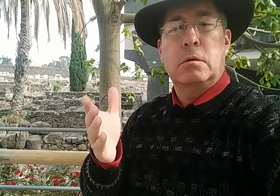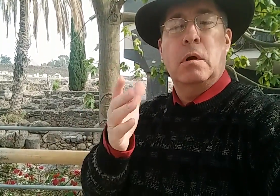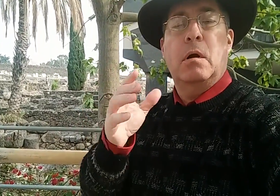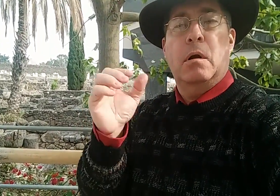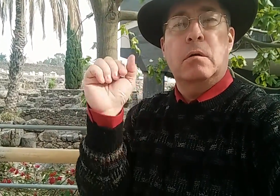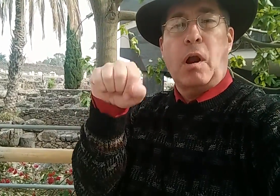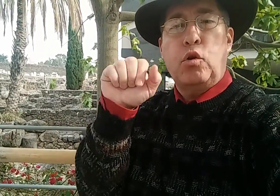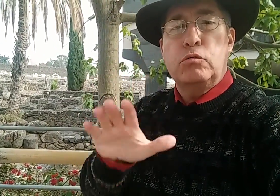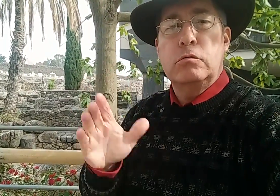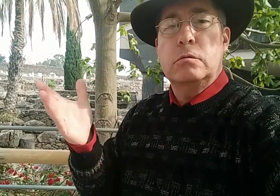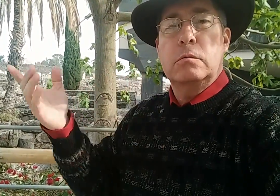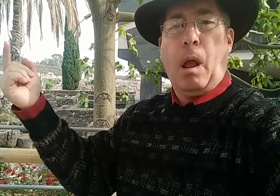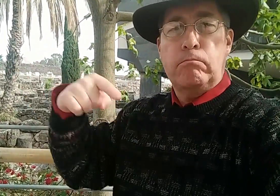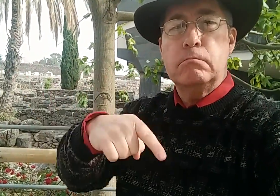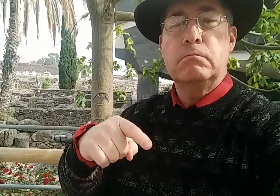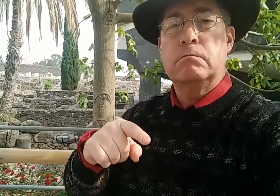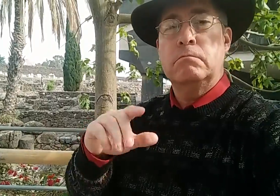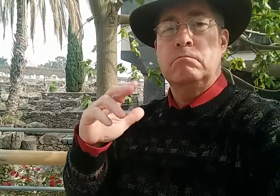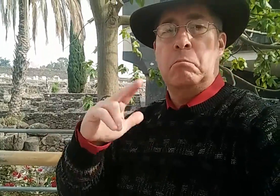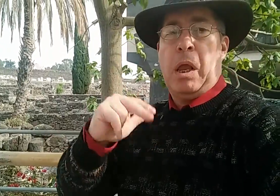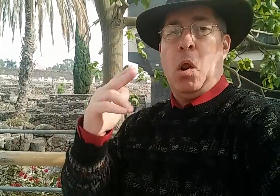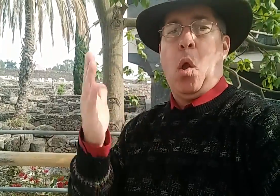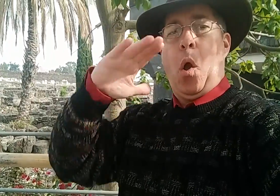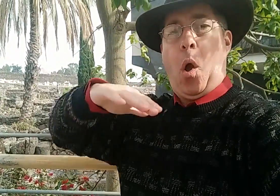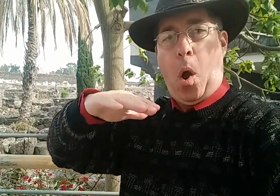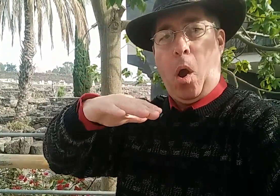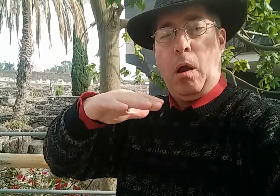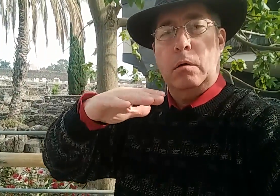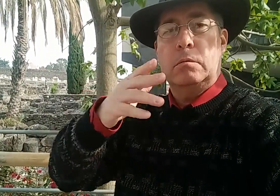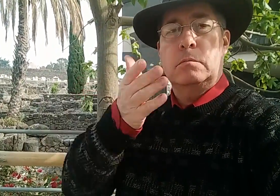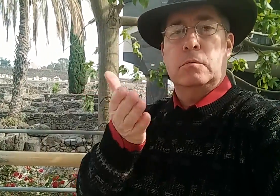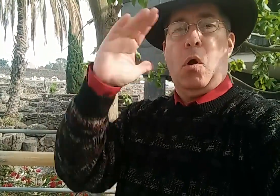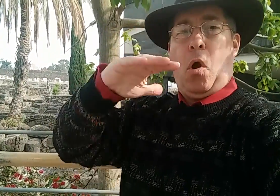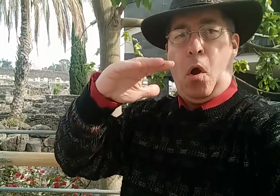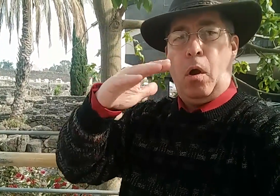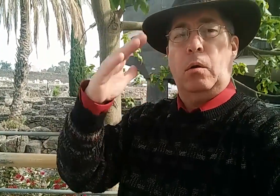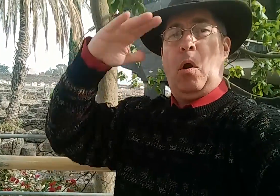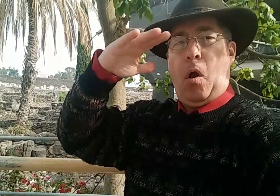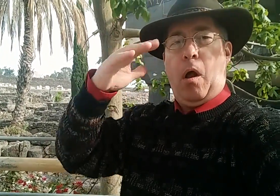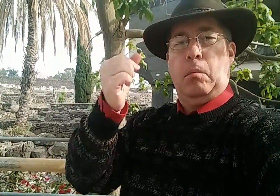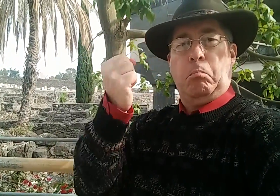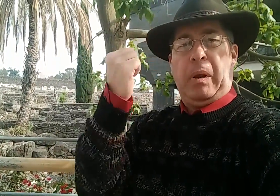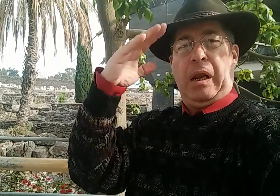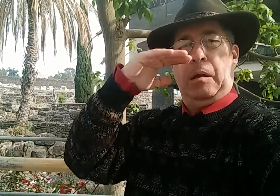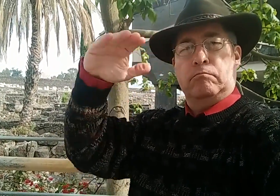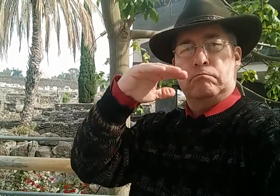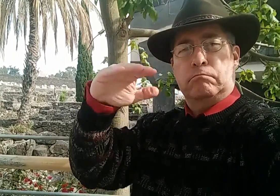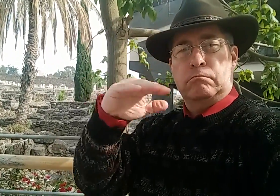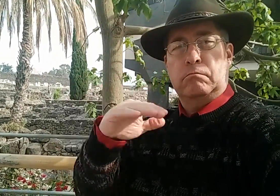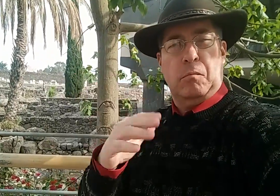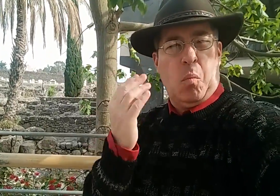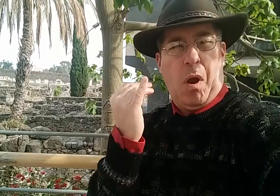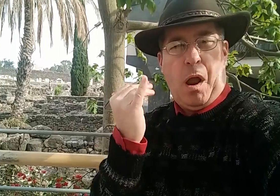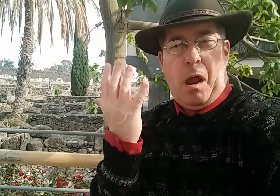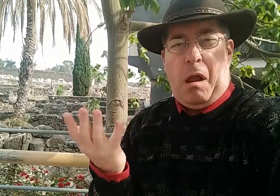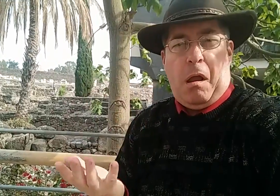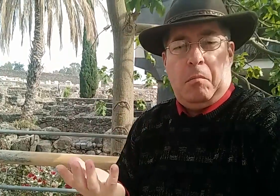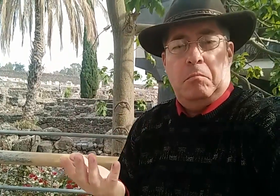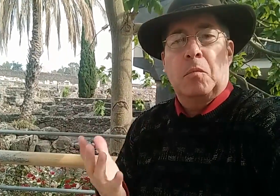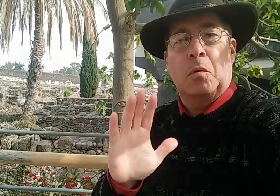conqueror would come in and they would build on top of the other one, build over, and you hear all these different levels. And I thought, why